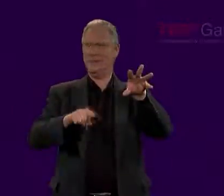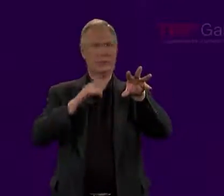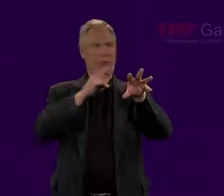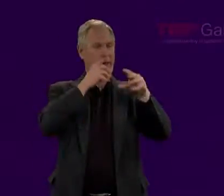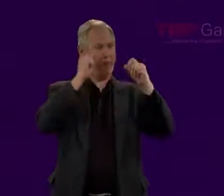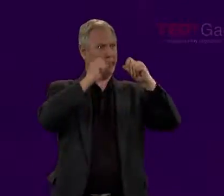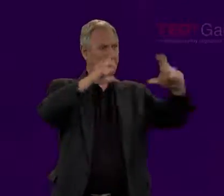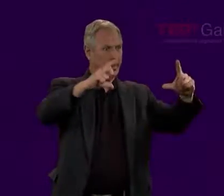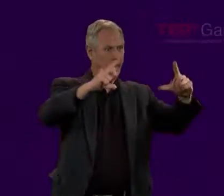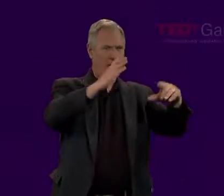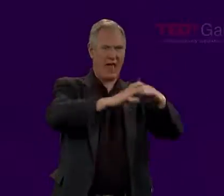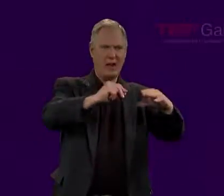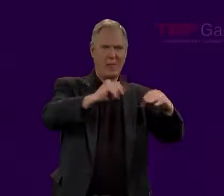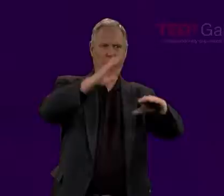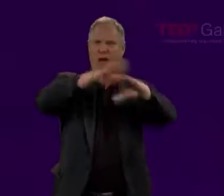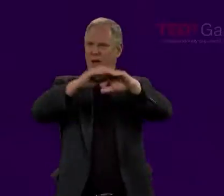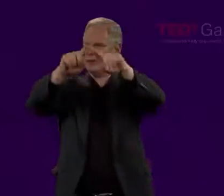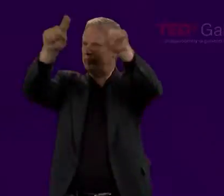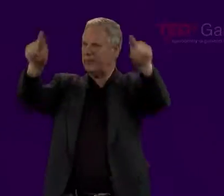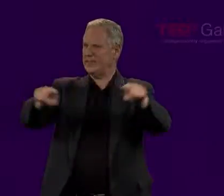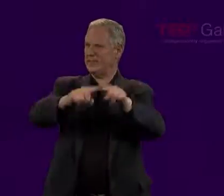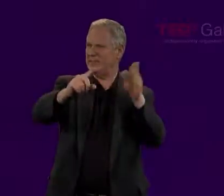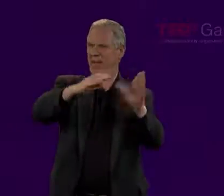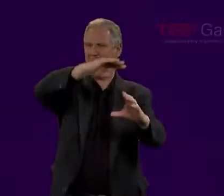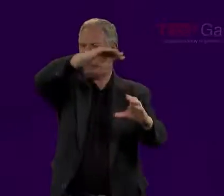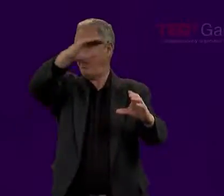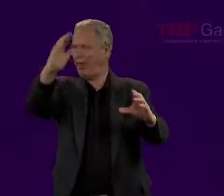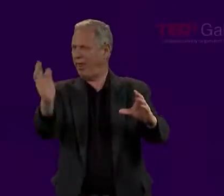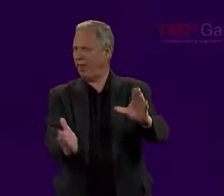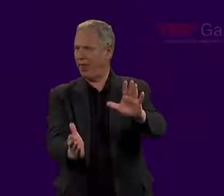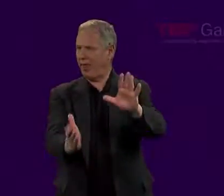on a screen. You can light up a screen.